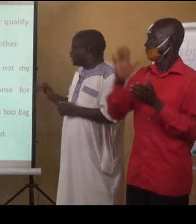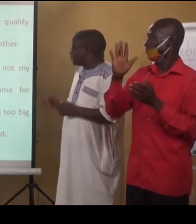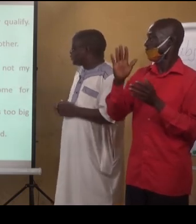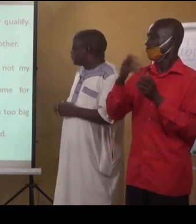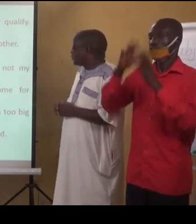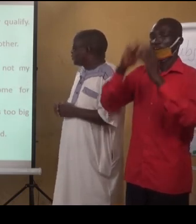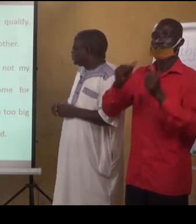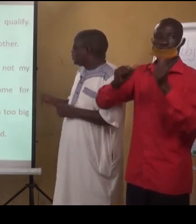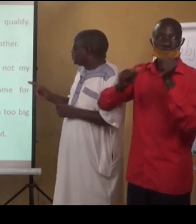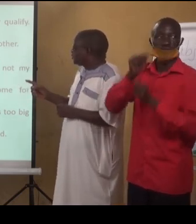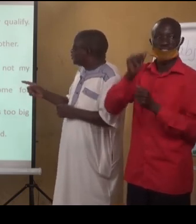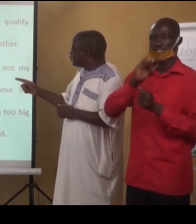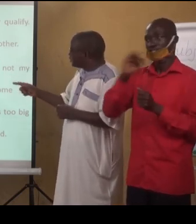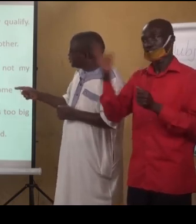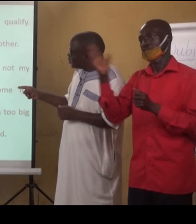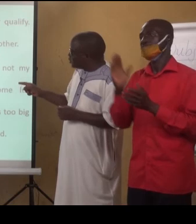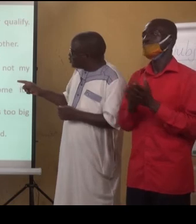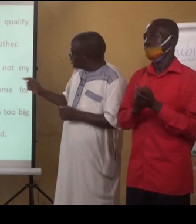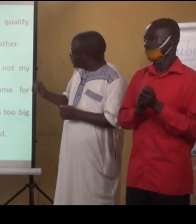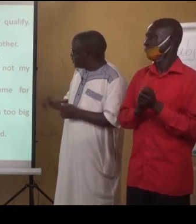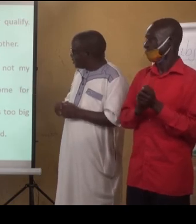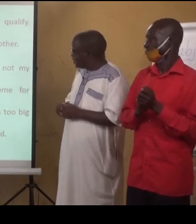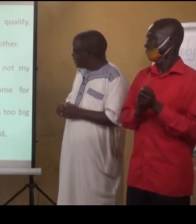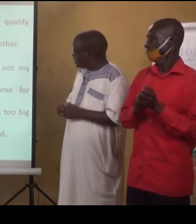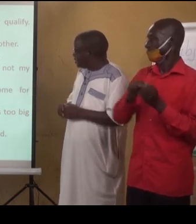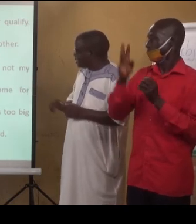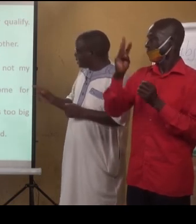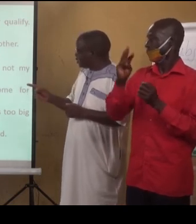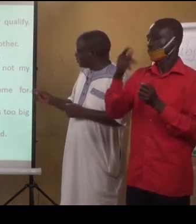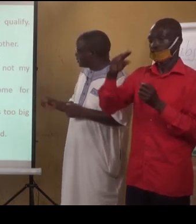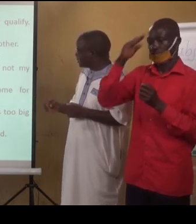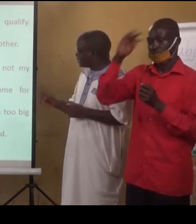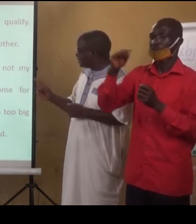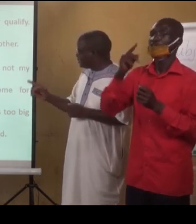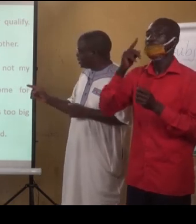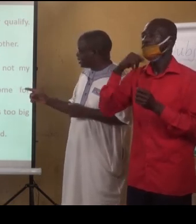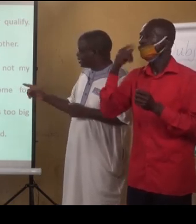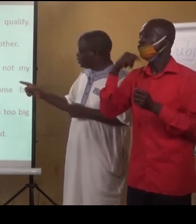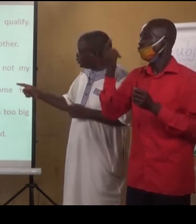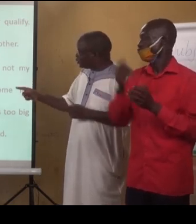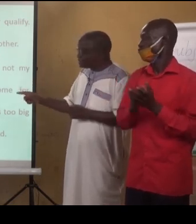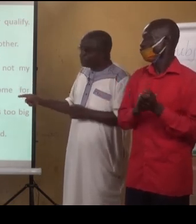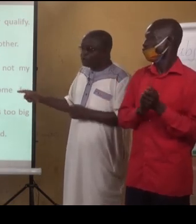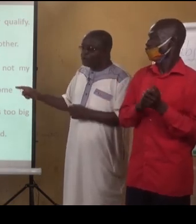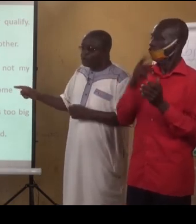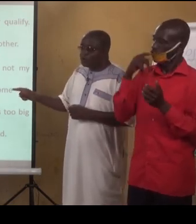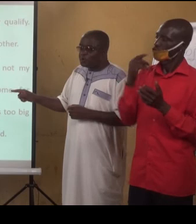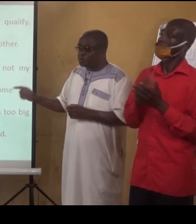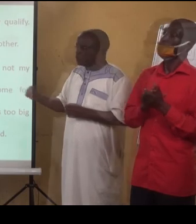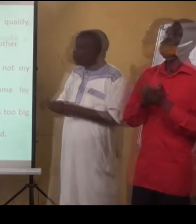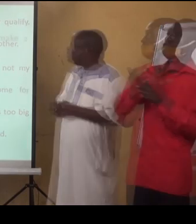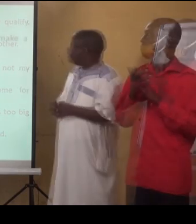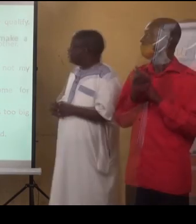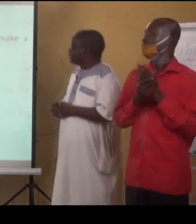The house, you notice the word which. And in number 6, the man, you notice the word